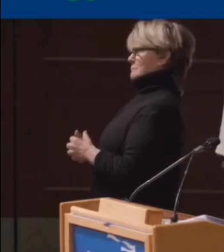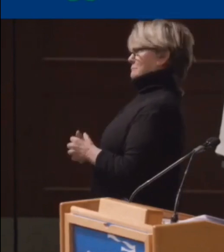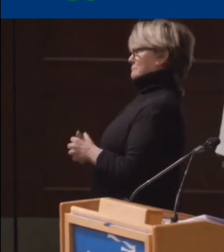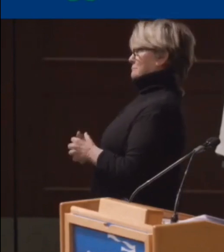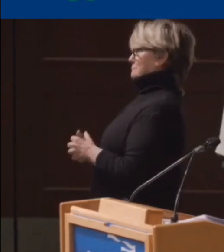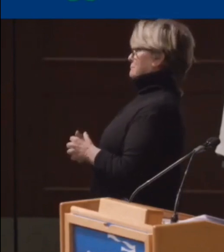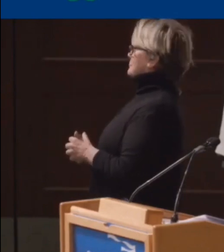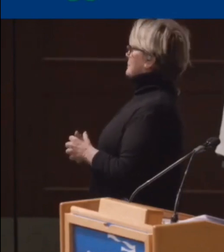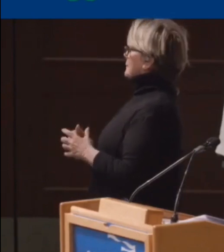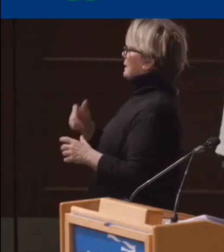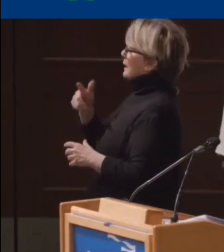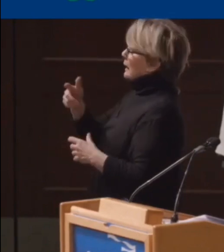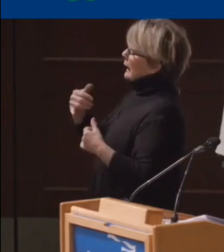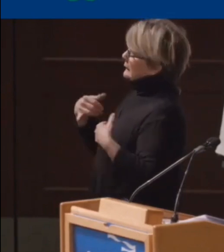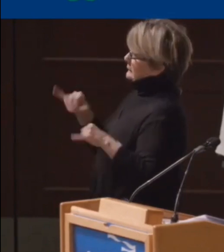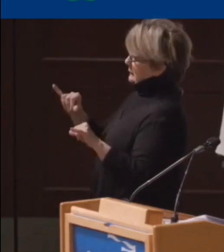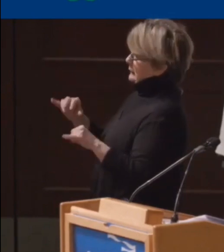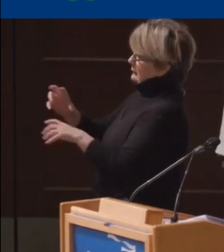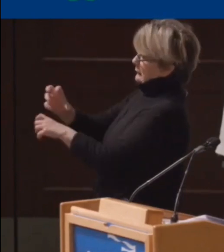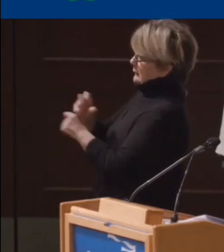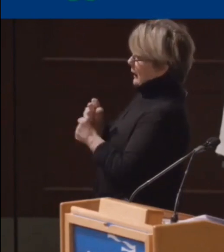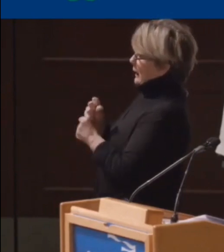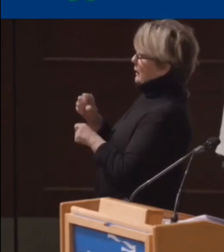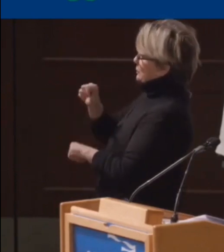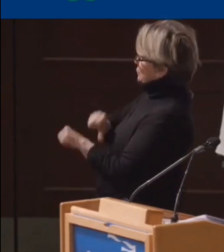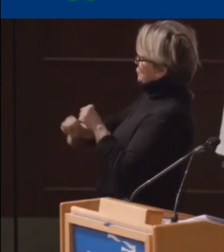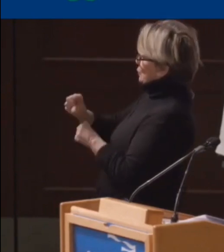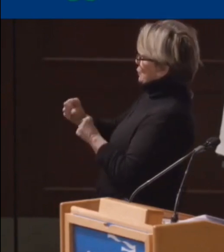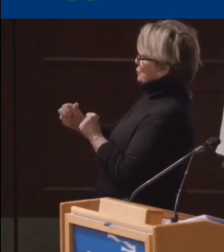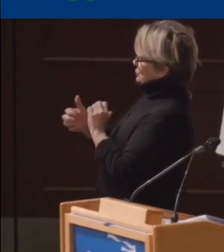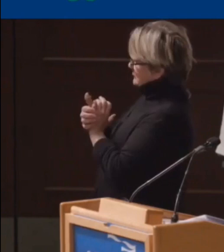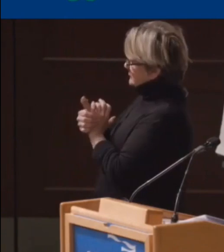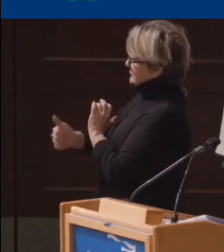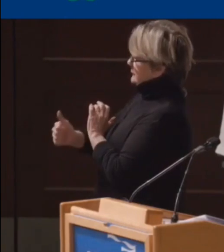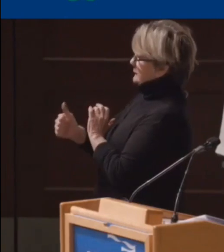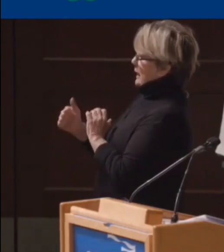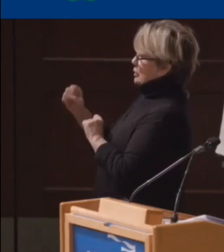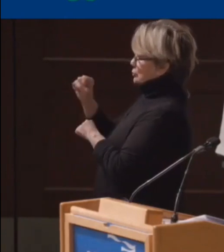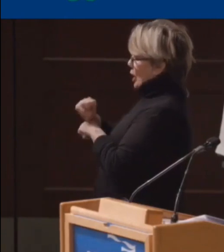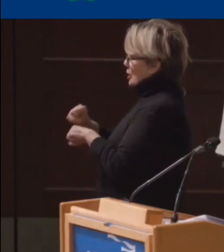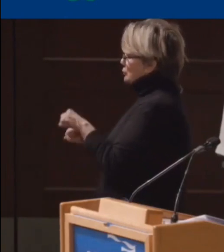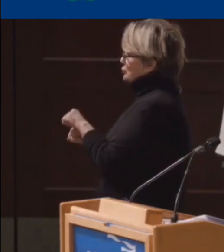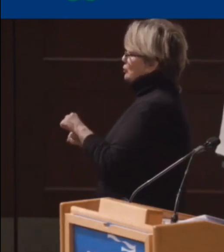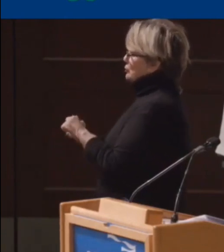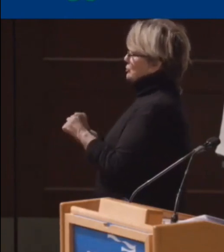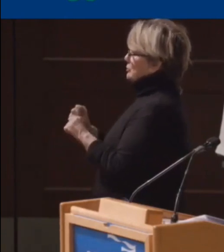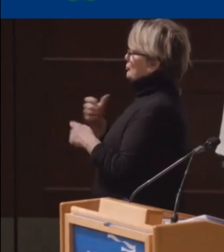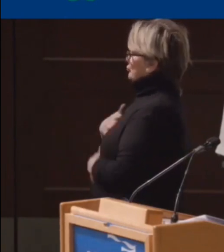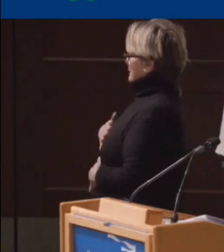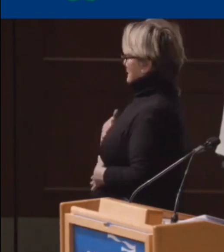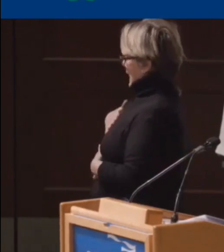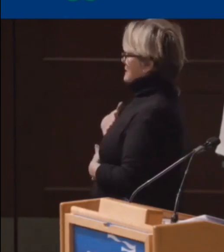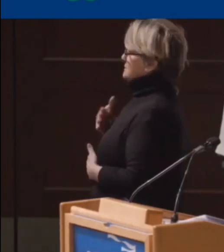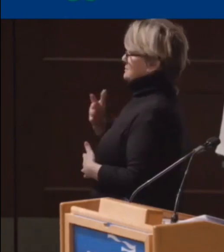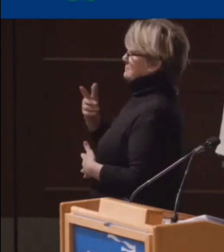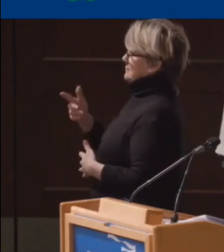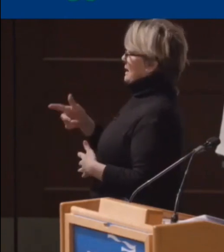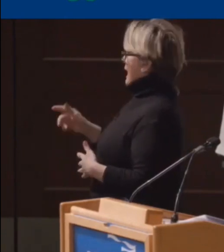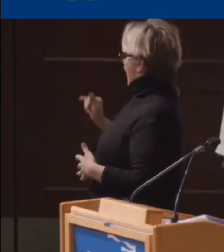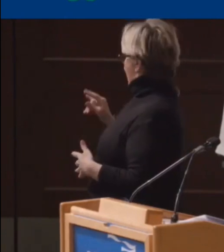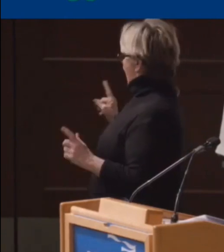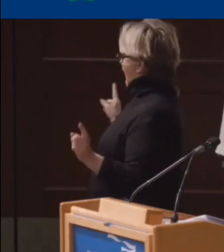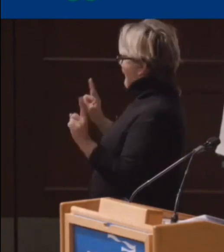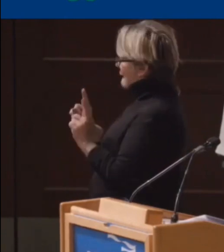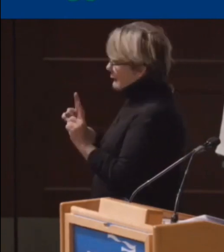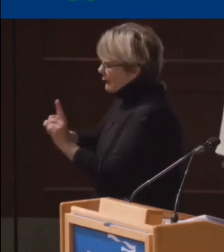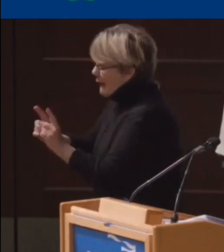I still received social skills services, including structured recess, where an aide from the school would encourage me to play with other kids. I